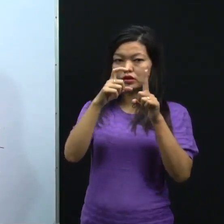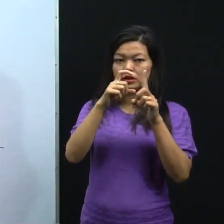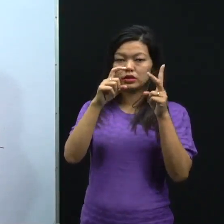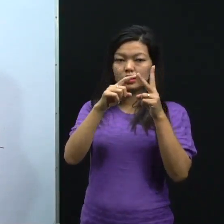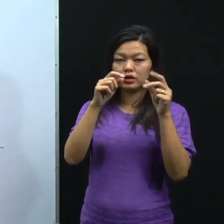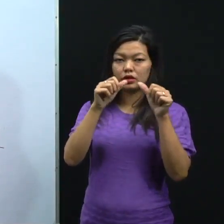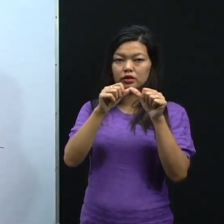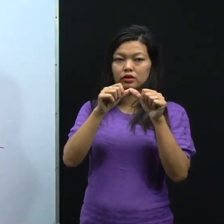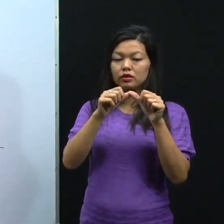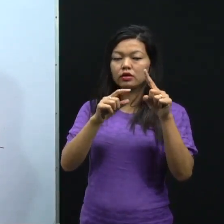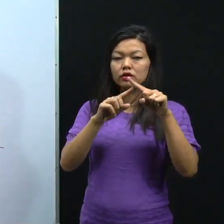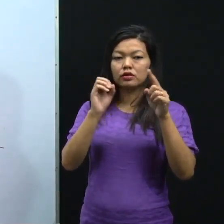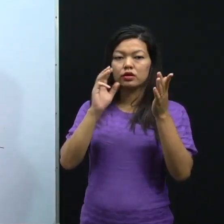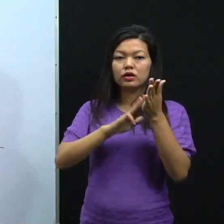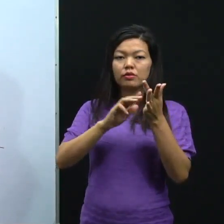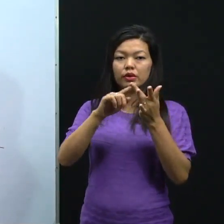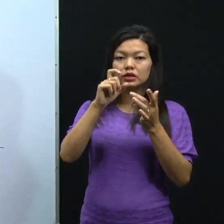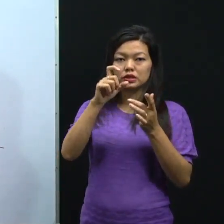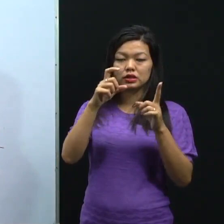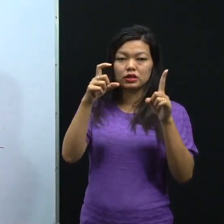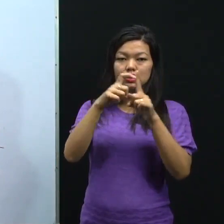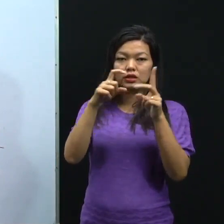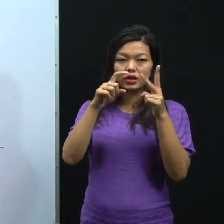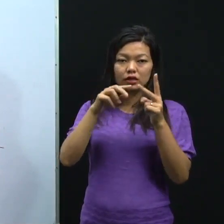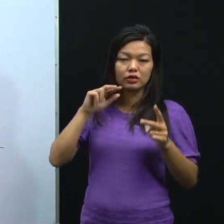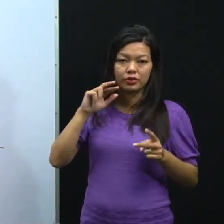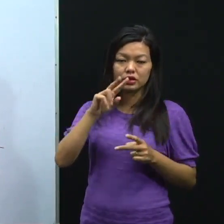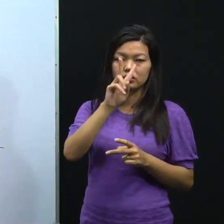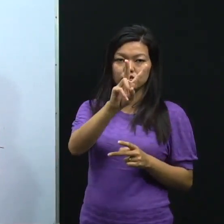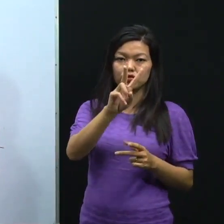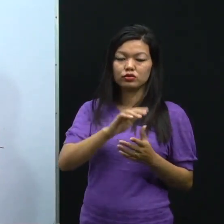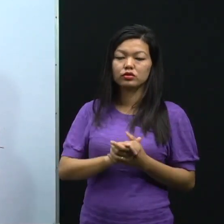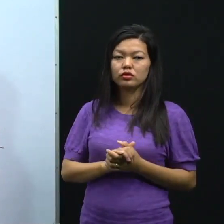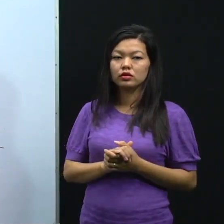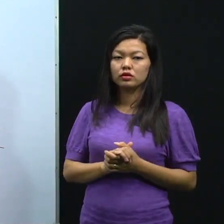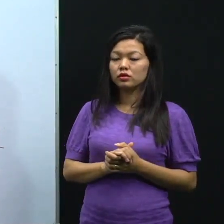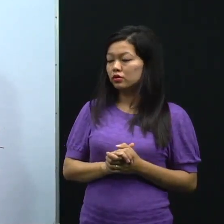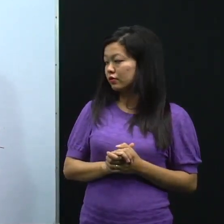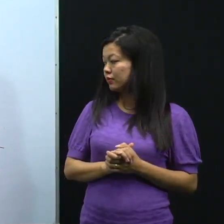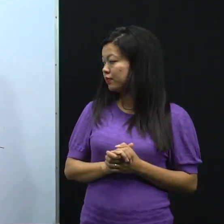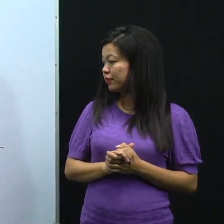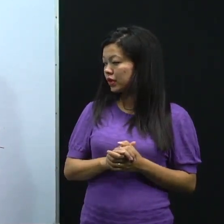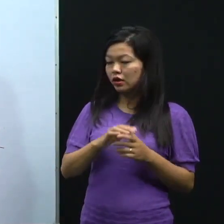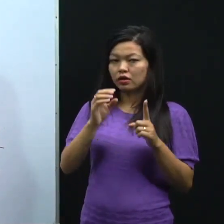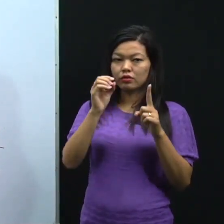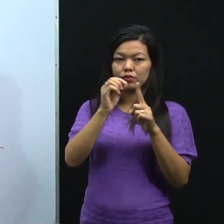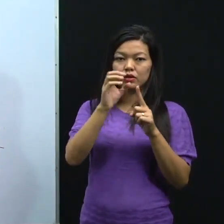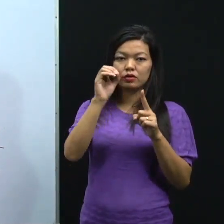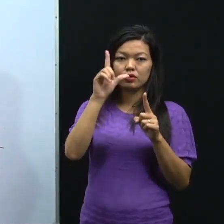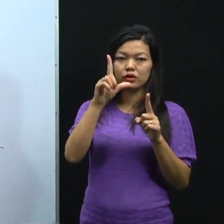Diatomic. Di means two. Clear? And then the last one is polyatomic, okay?